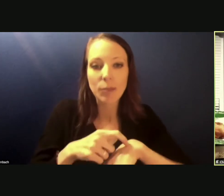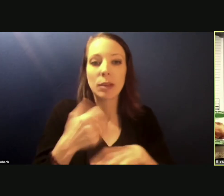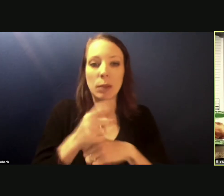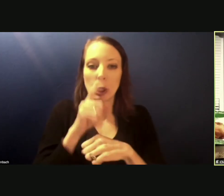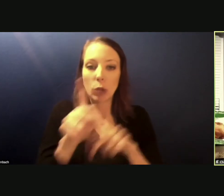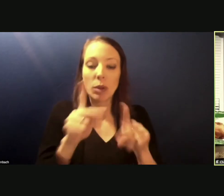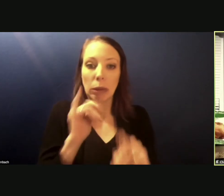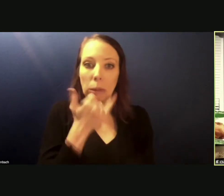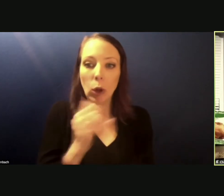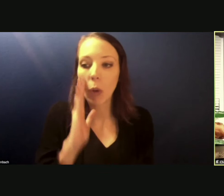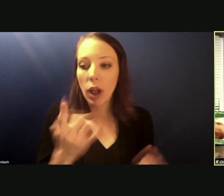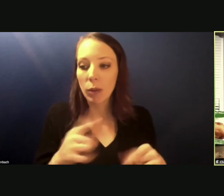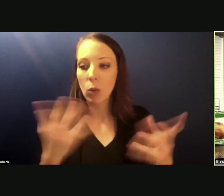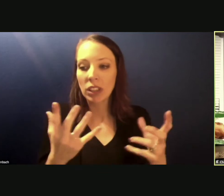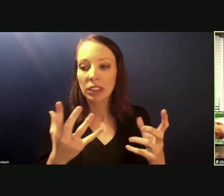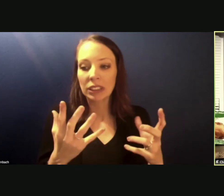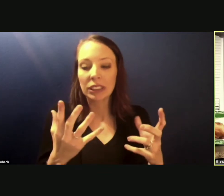they think